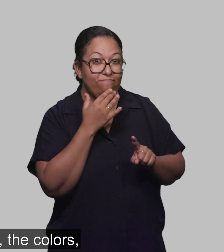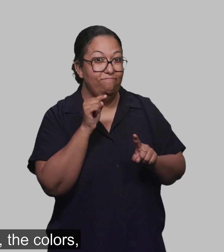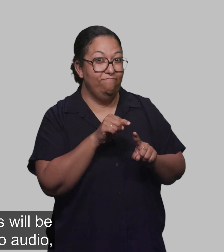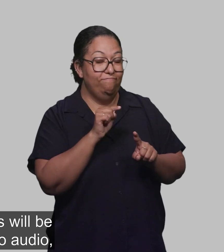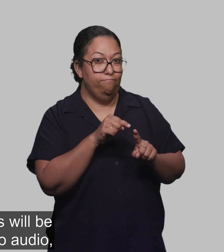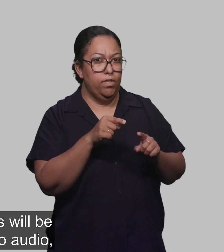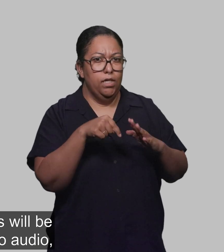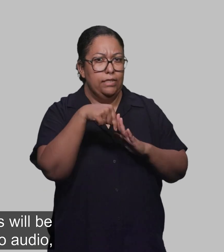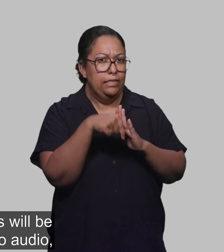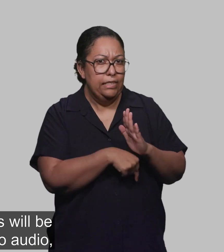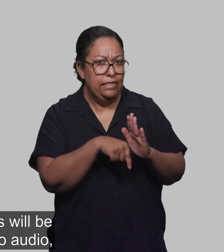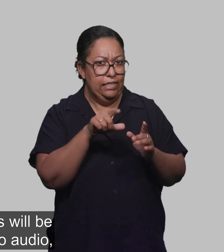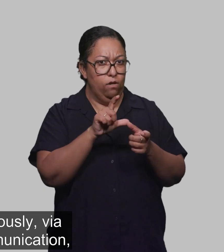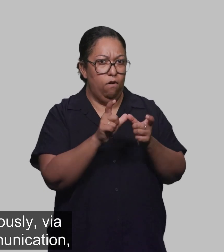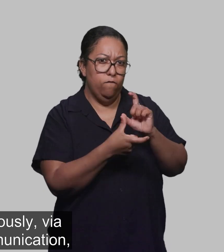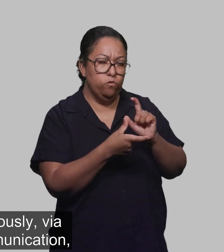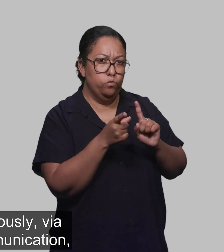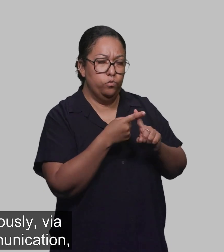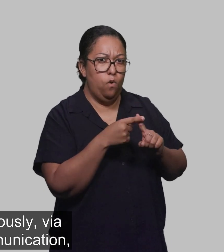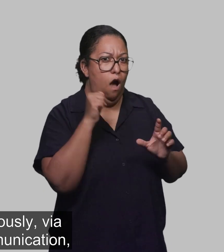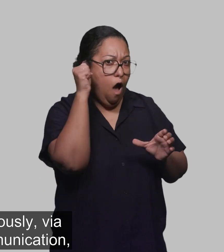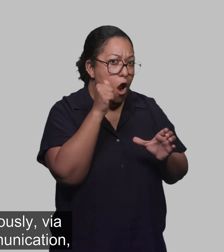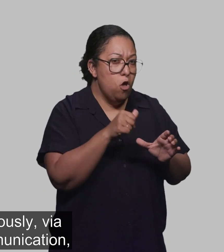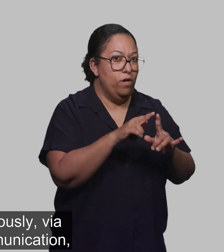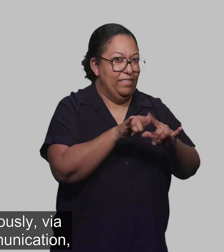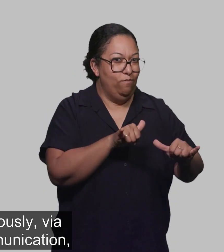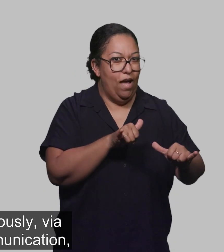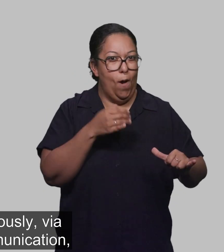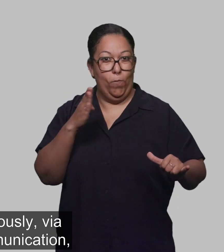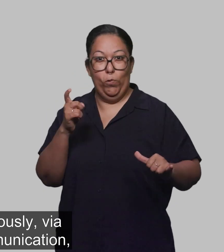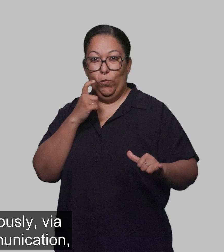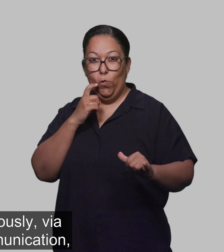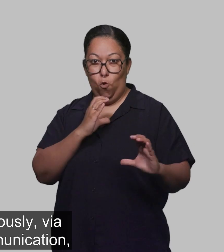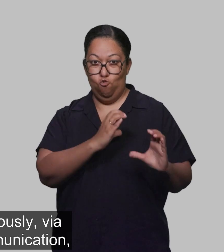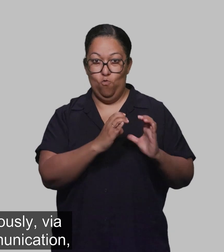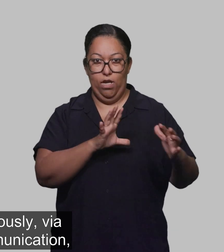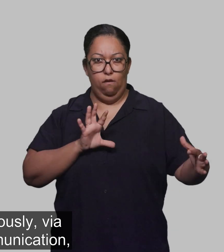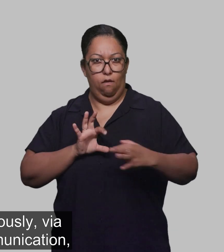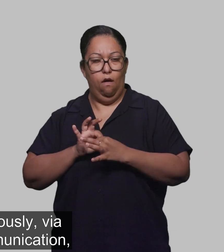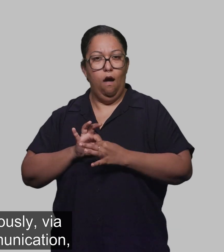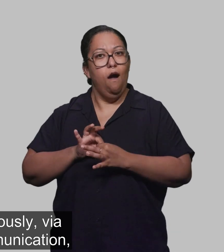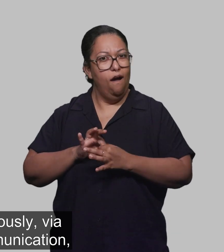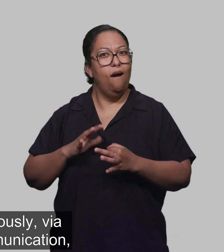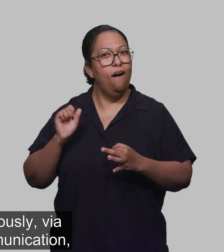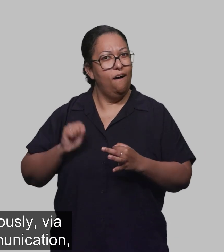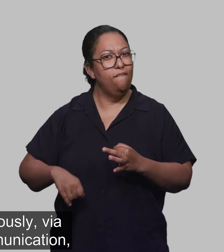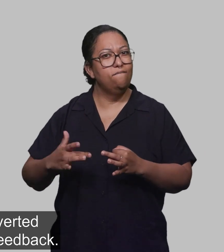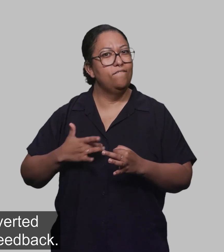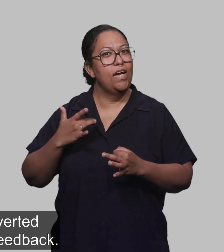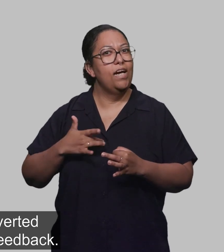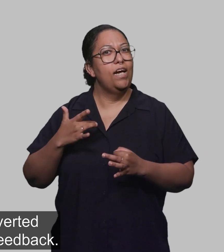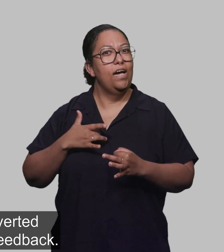the intensities will be converted into audio, and simultaneously via Bluetooth communication will be